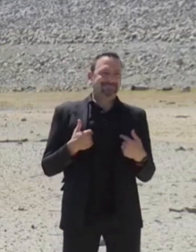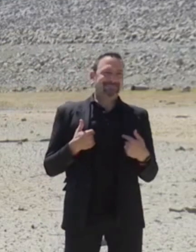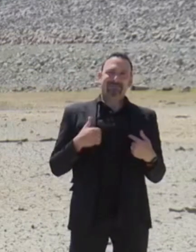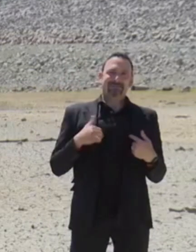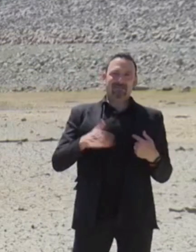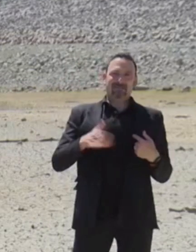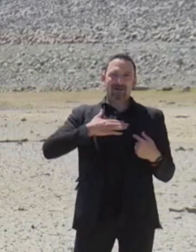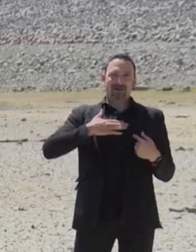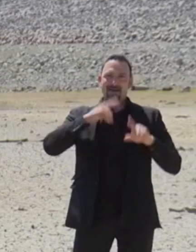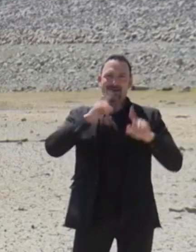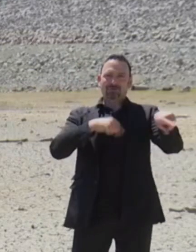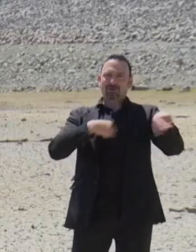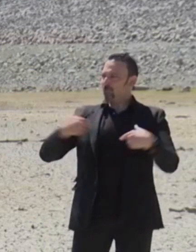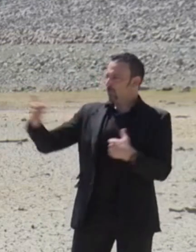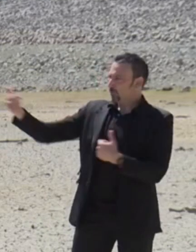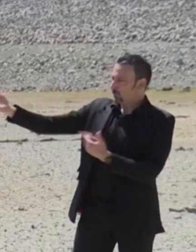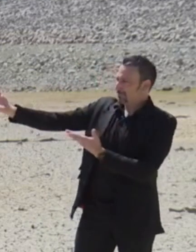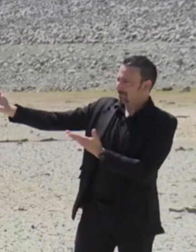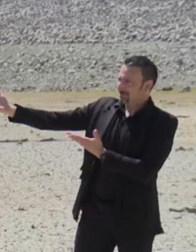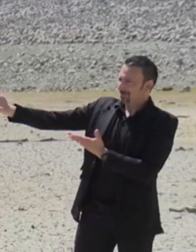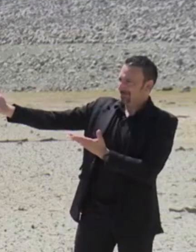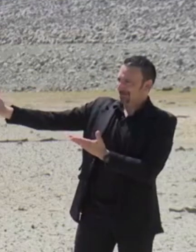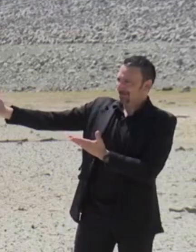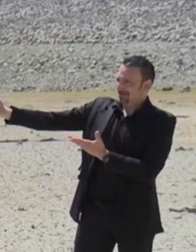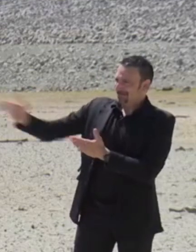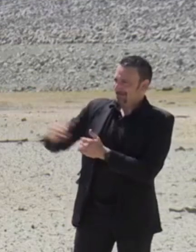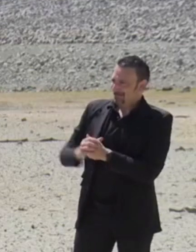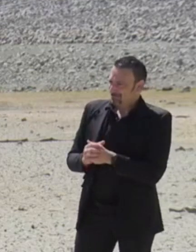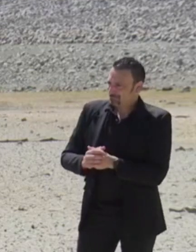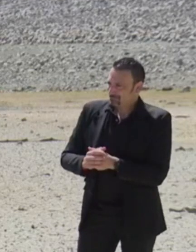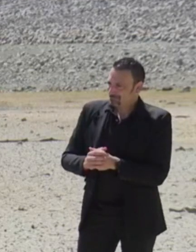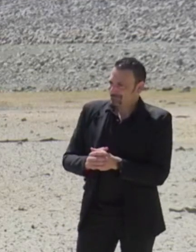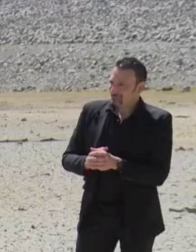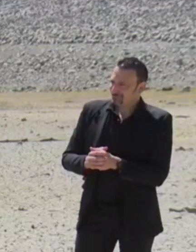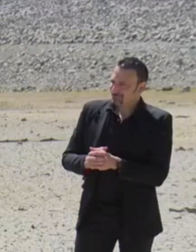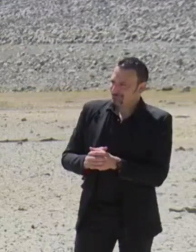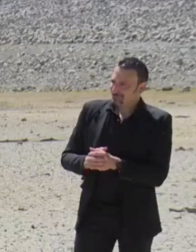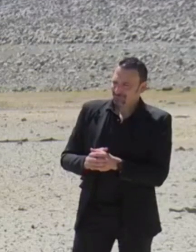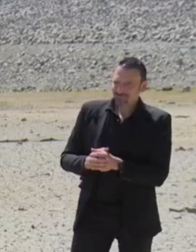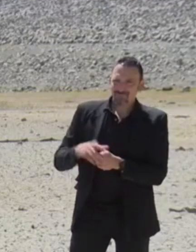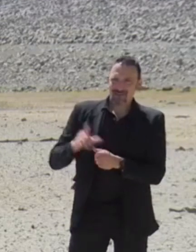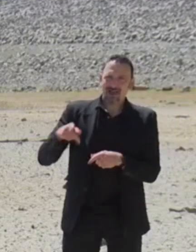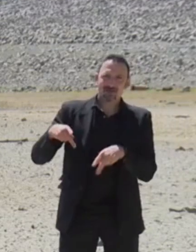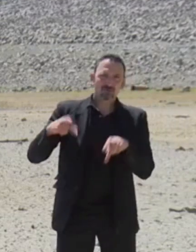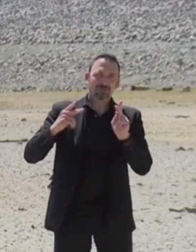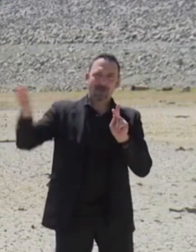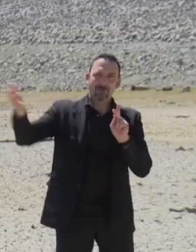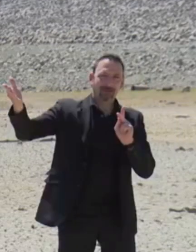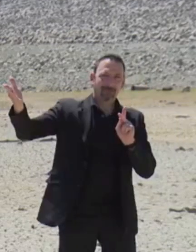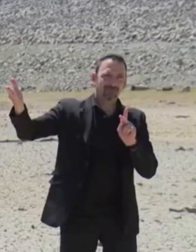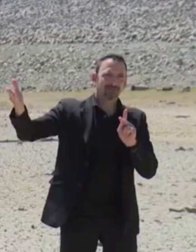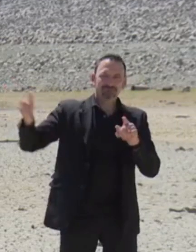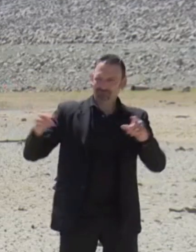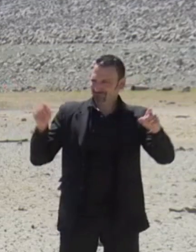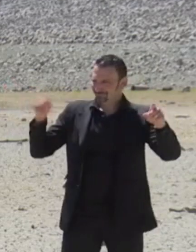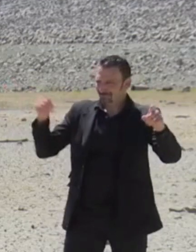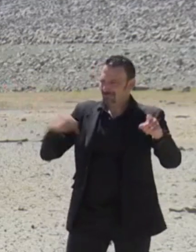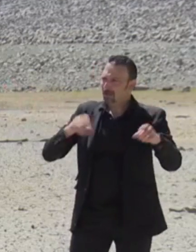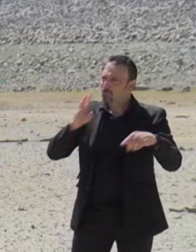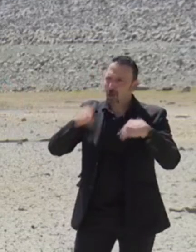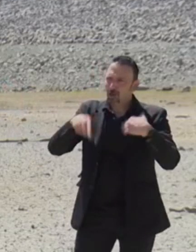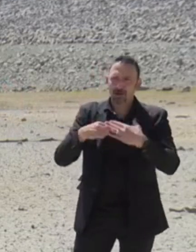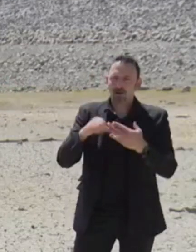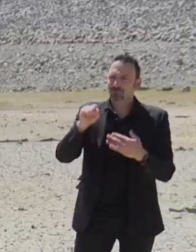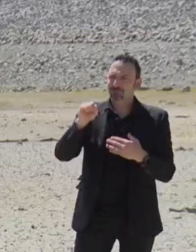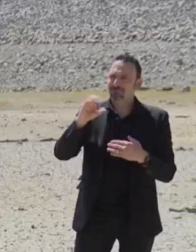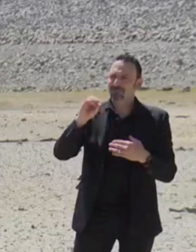my brain trust here about whether so or not I don't to keep get ahead Scott of my Dam up. skis on that specific issue. Yeah, I'm asking about keeping Scott Dam up or taking it